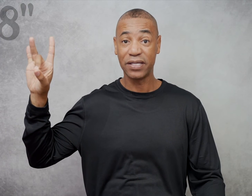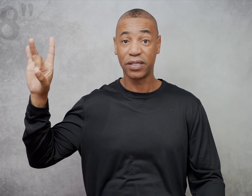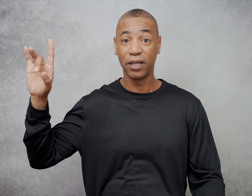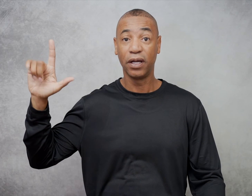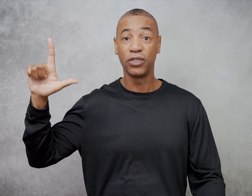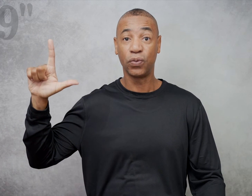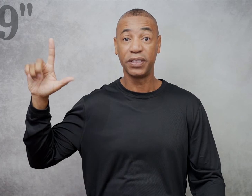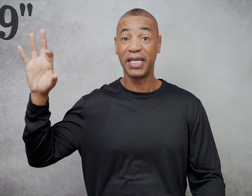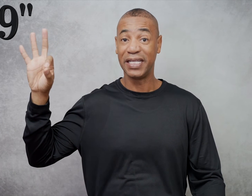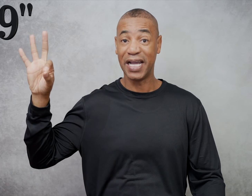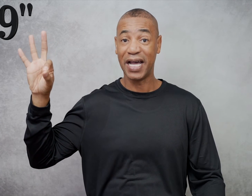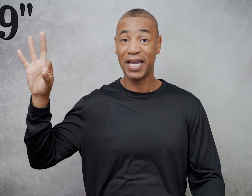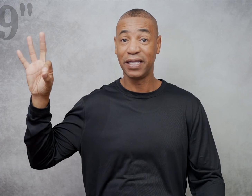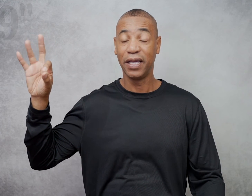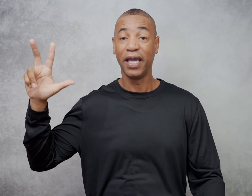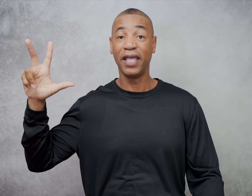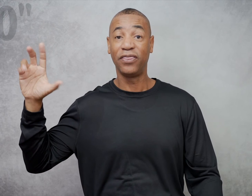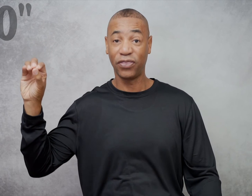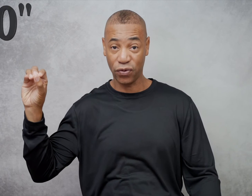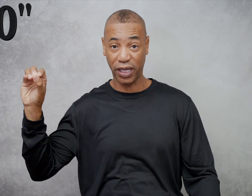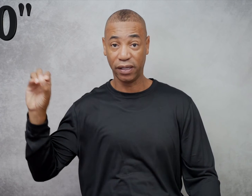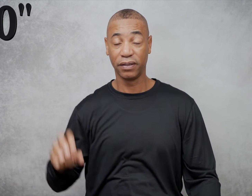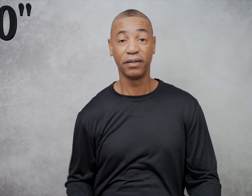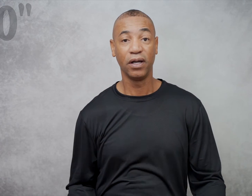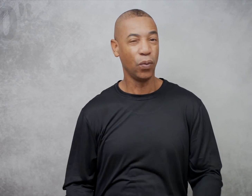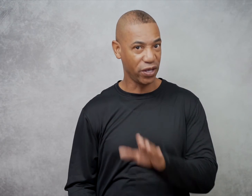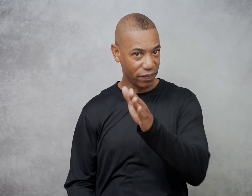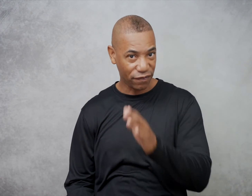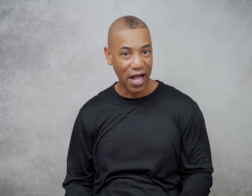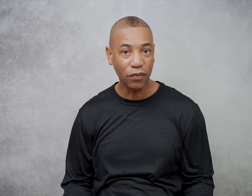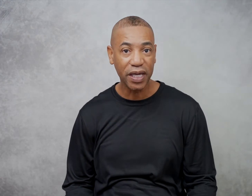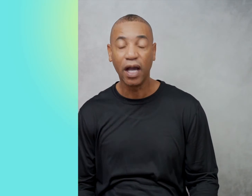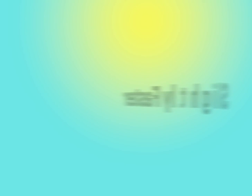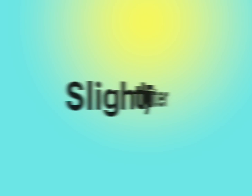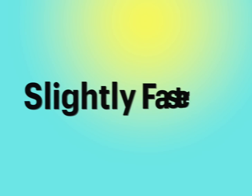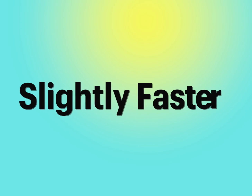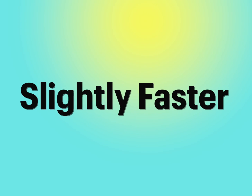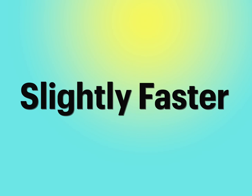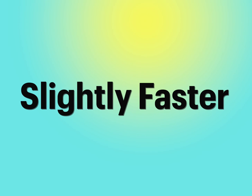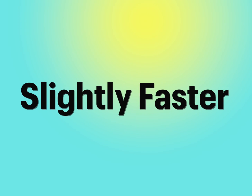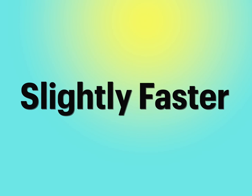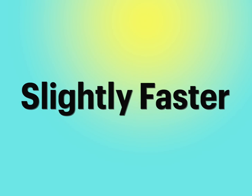28, 29, and 30. Were you able to follow me? I'm going to do it a little bit quicker